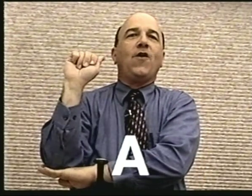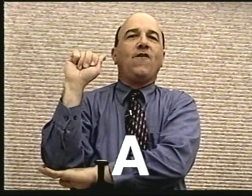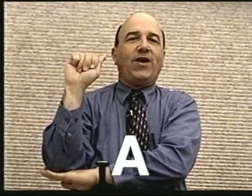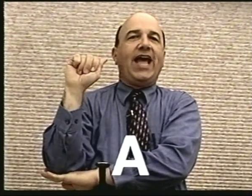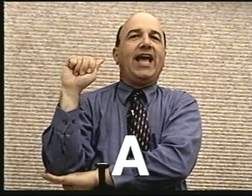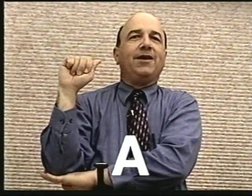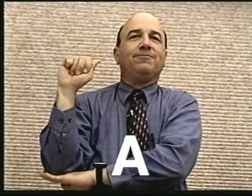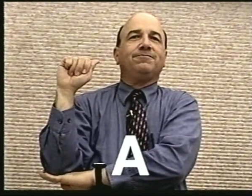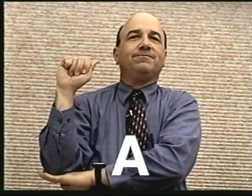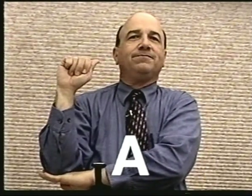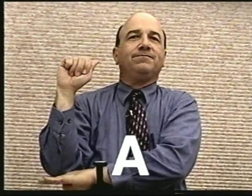for A.